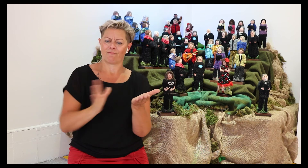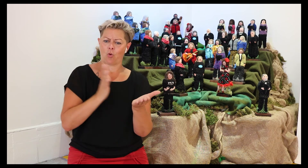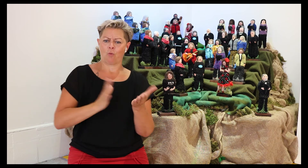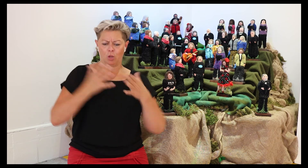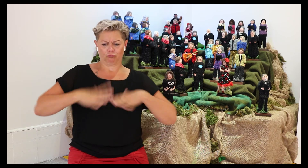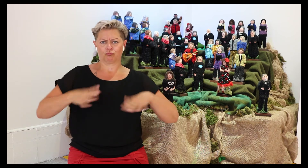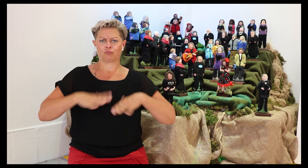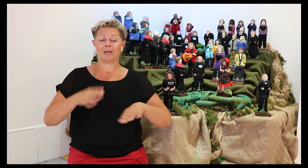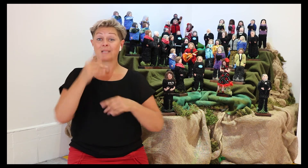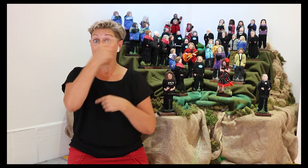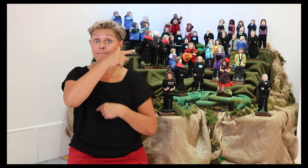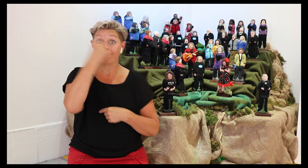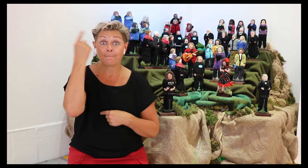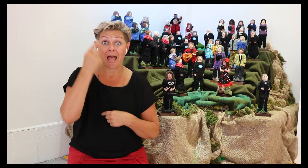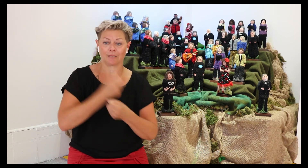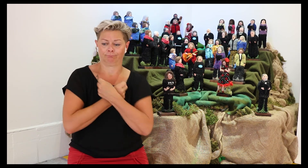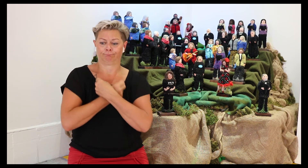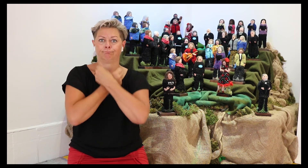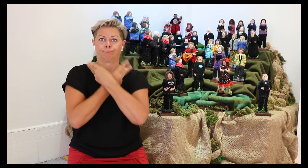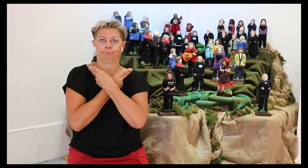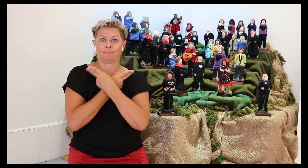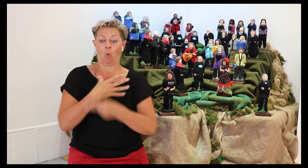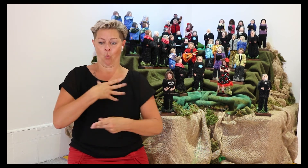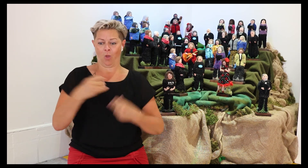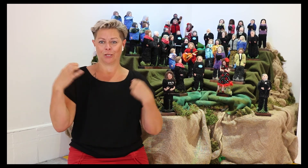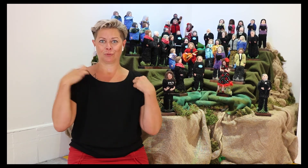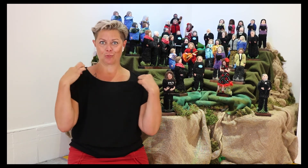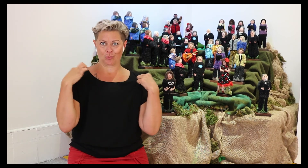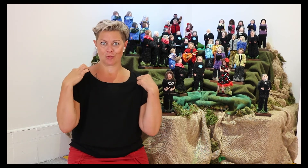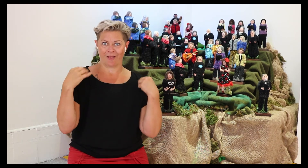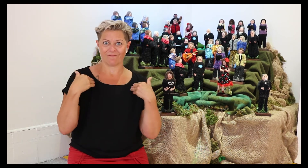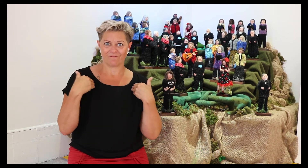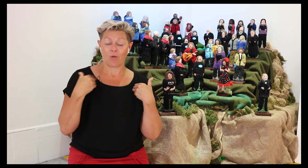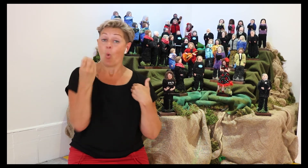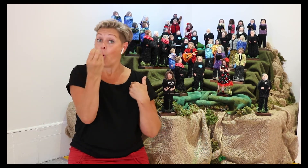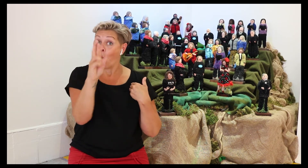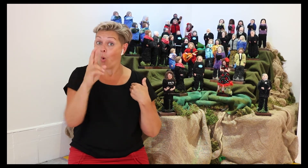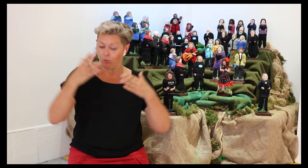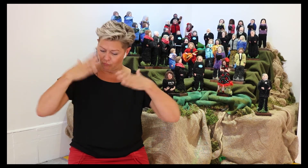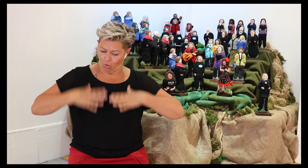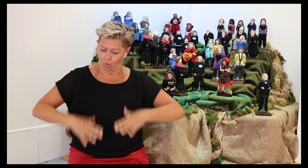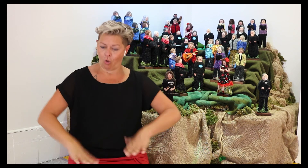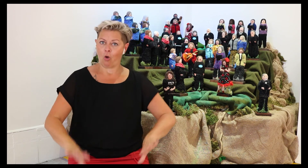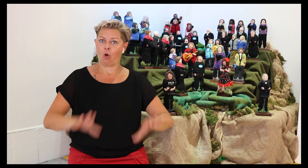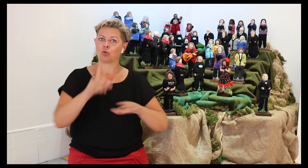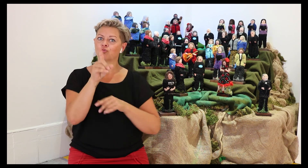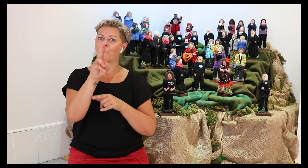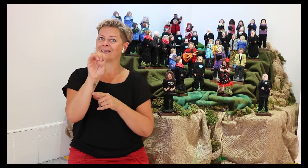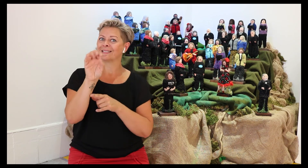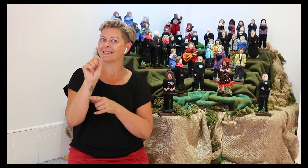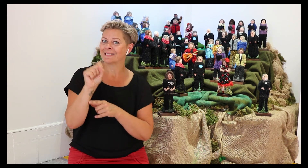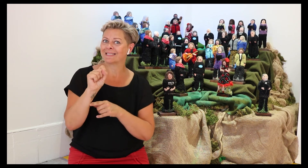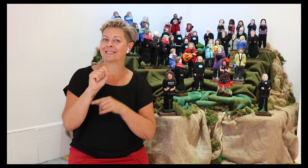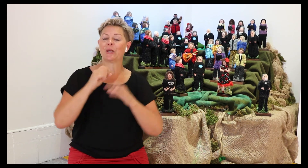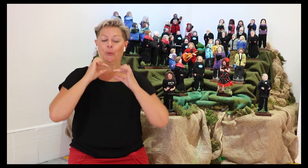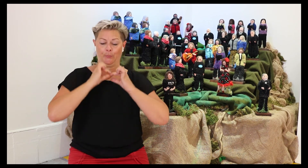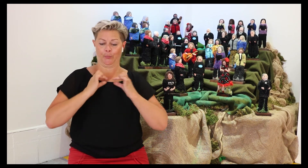formally dressed in black tuxedos, white shirts, and bow ties, or long dresses with sculpted necks and pearls.